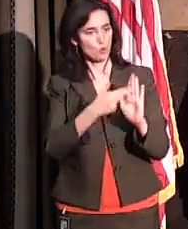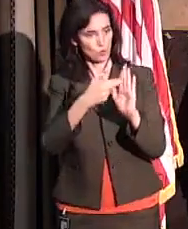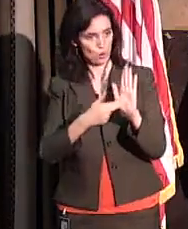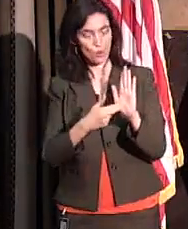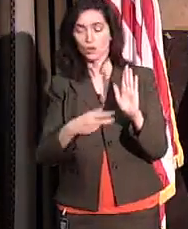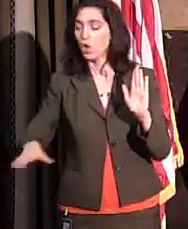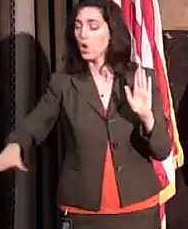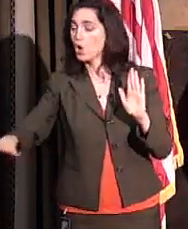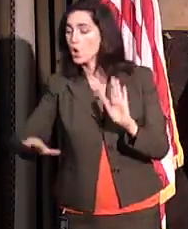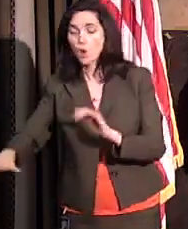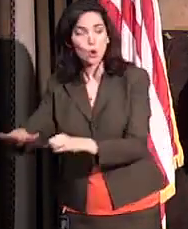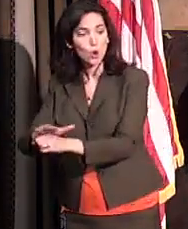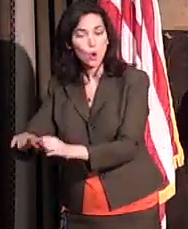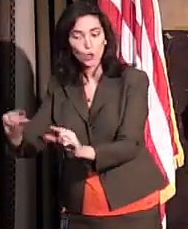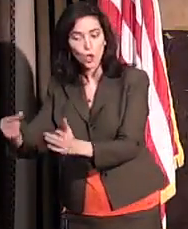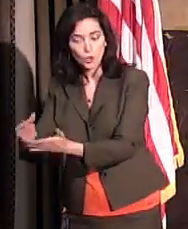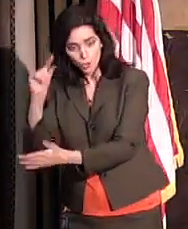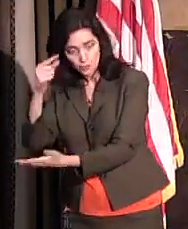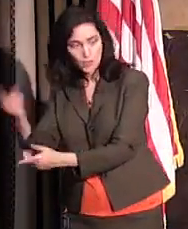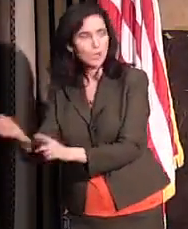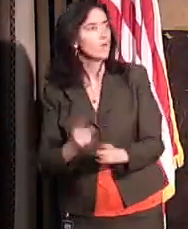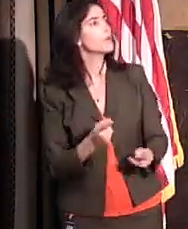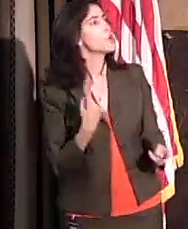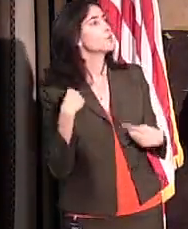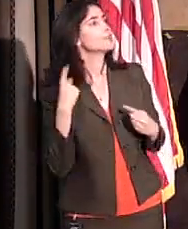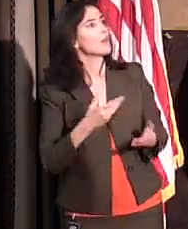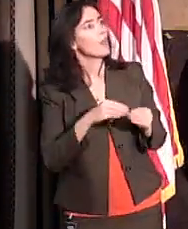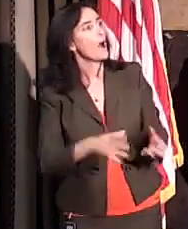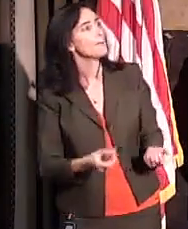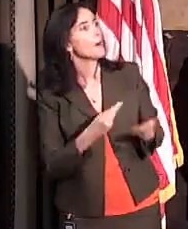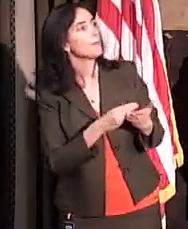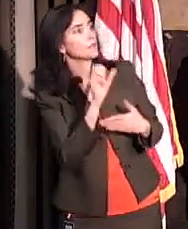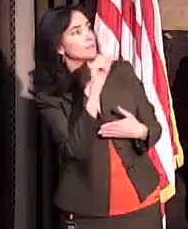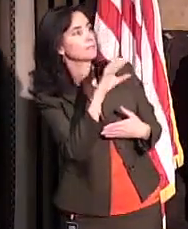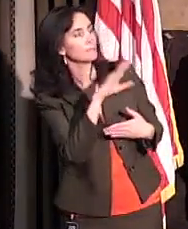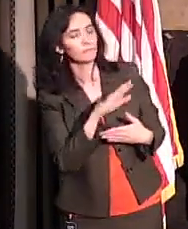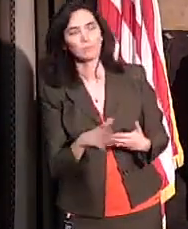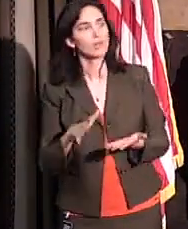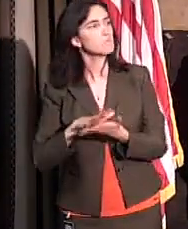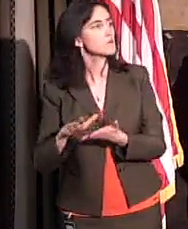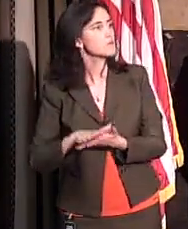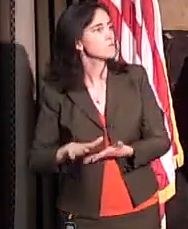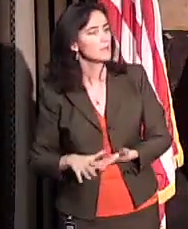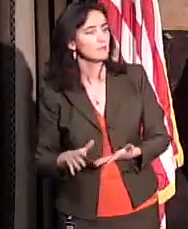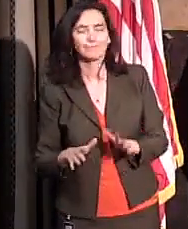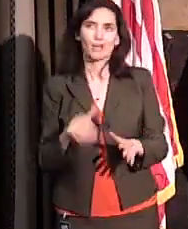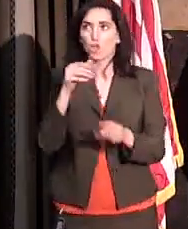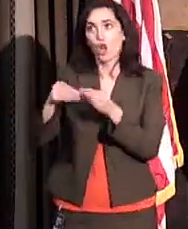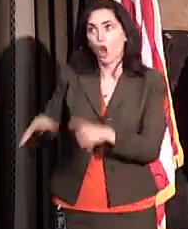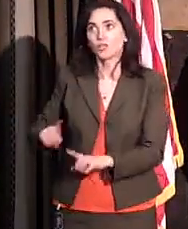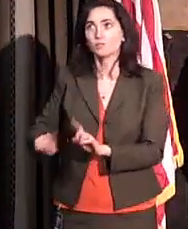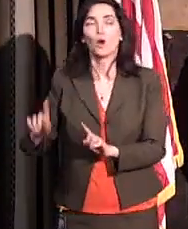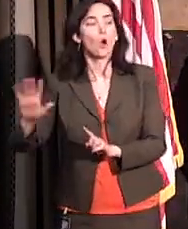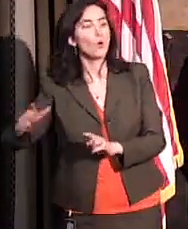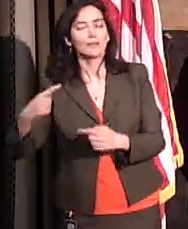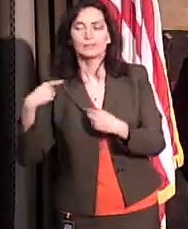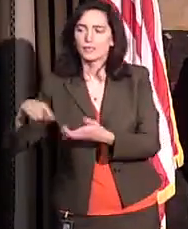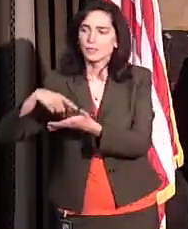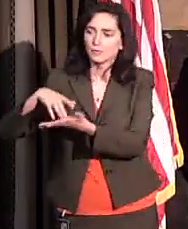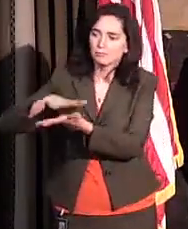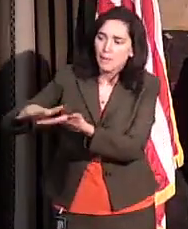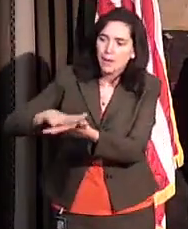and showed what their revenue losses were, and COVID-related expenditures, I should say, not revenue losses.